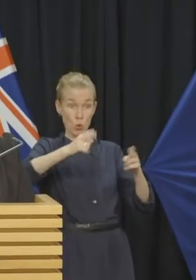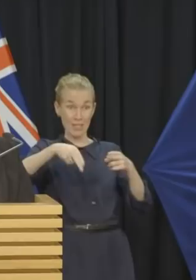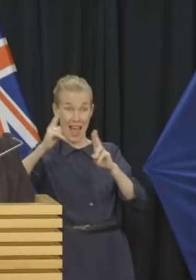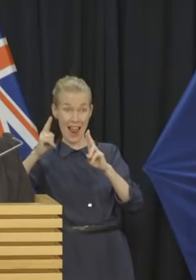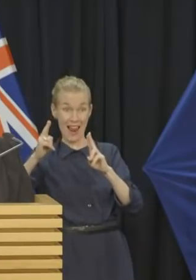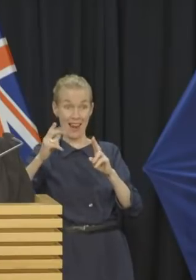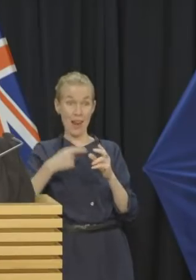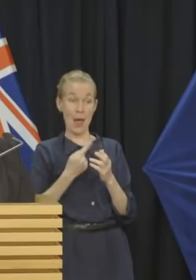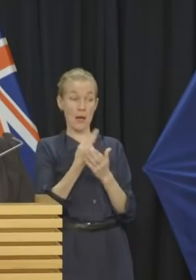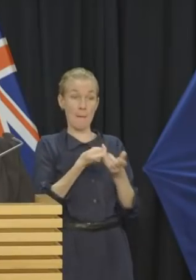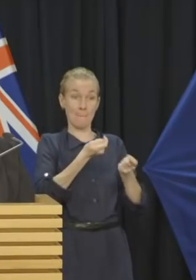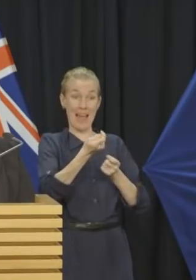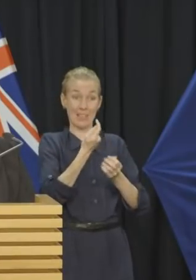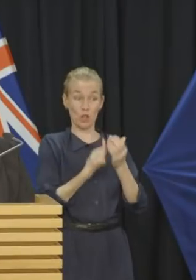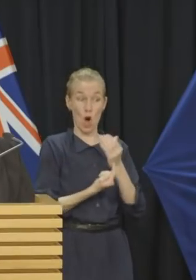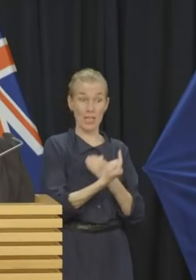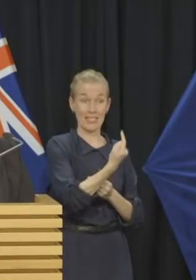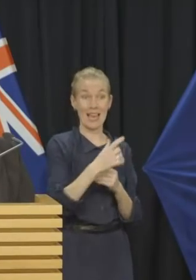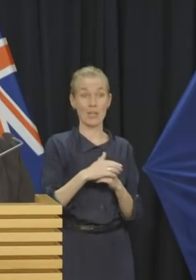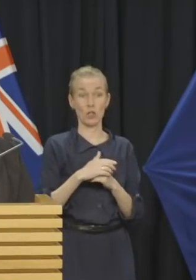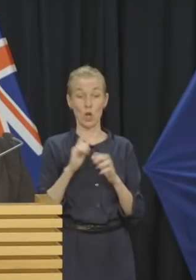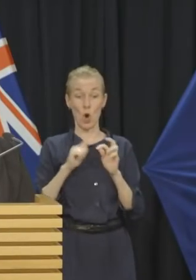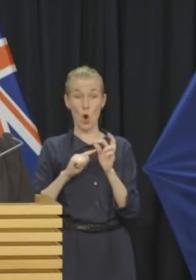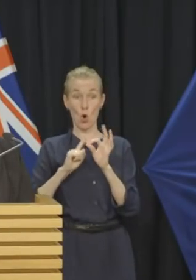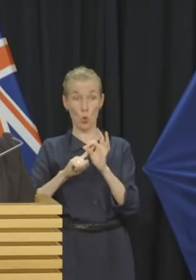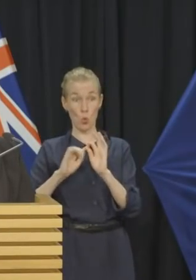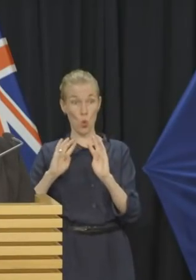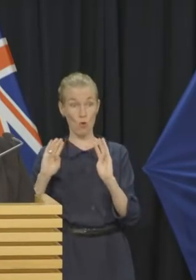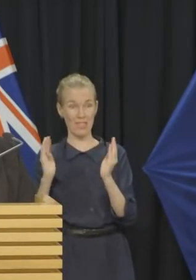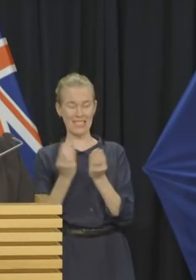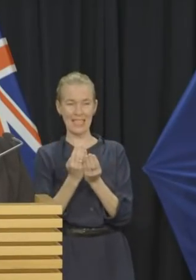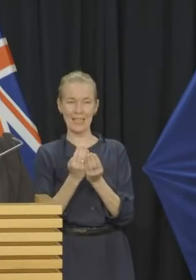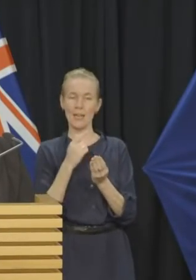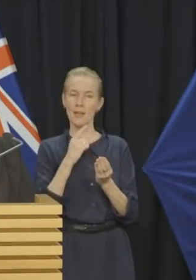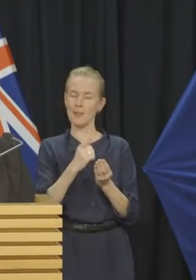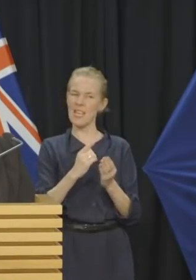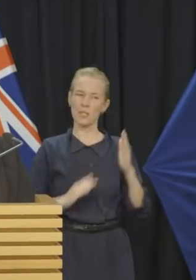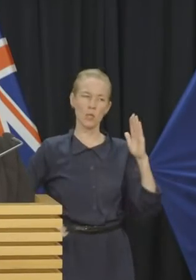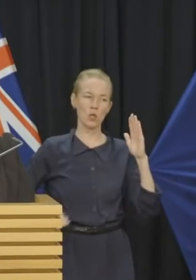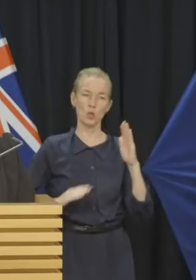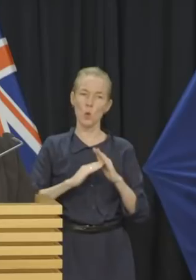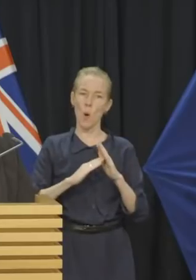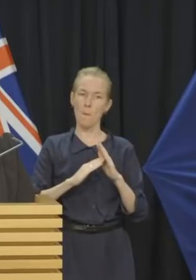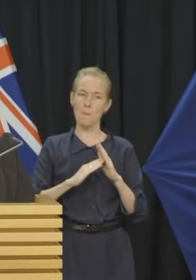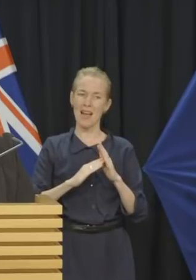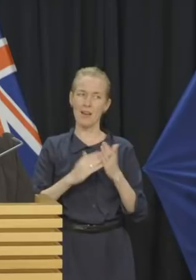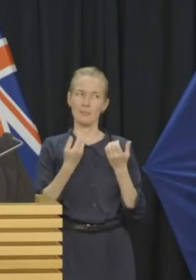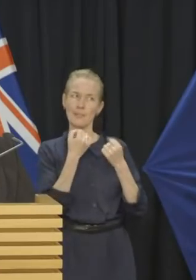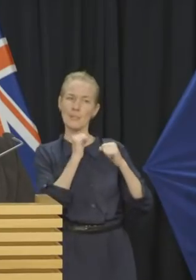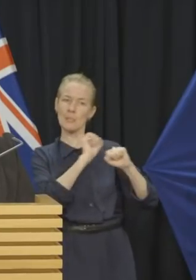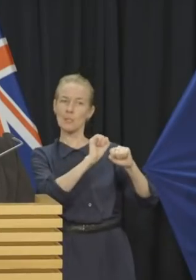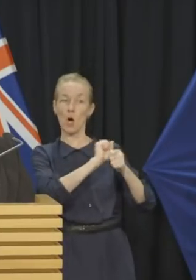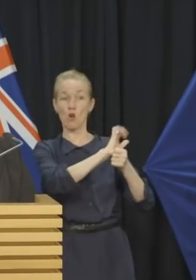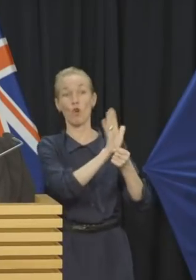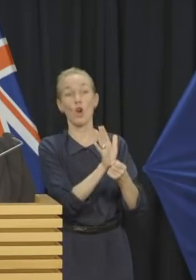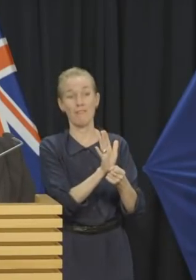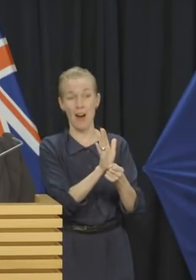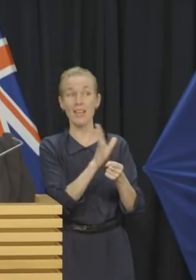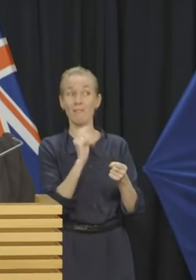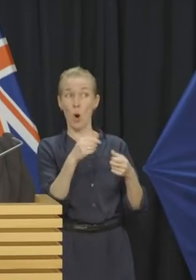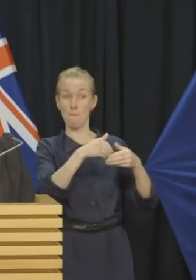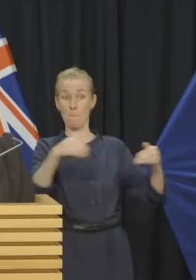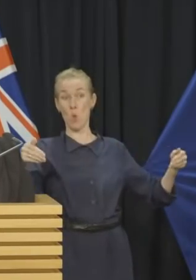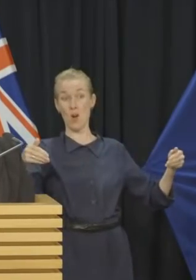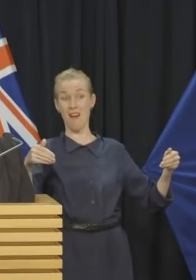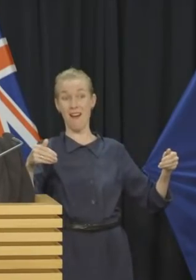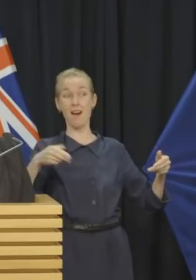most important public health measures we have in place to ensure that we are keeping COVID out of our communities, and that we